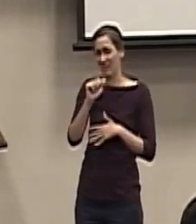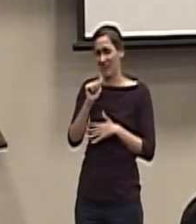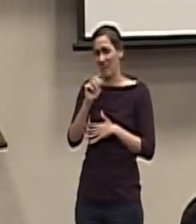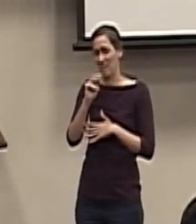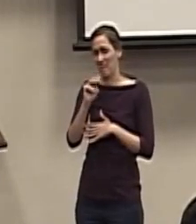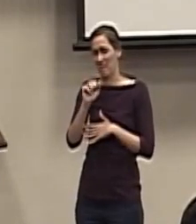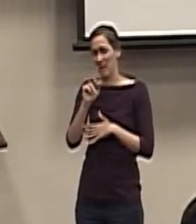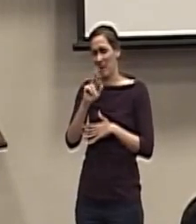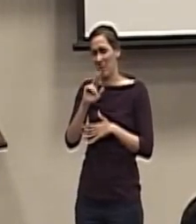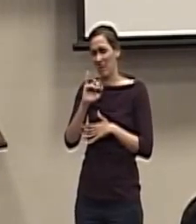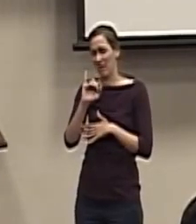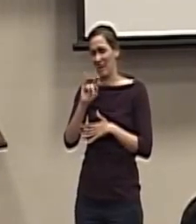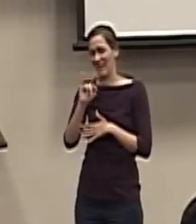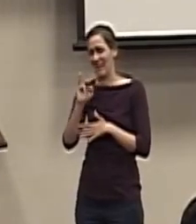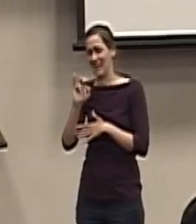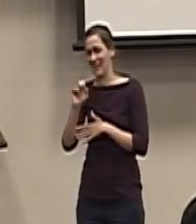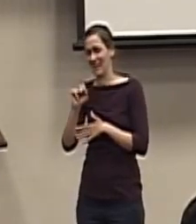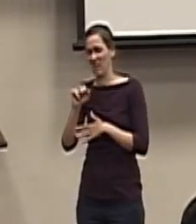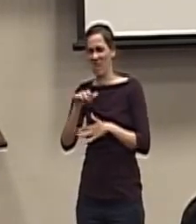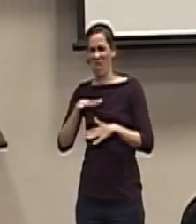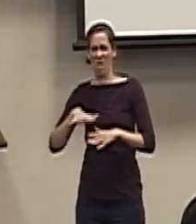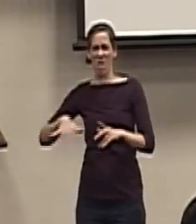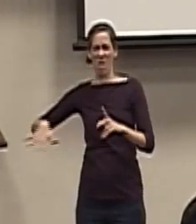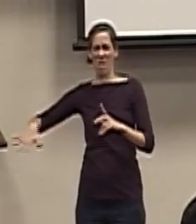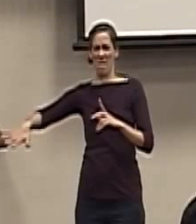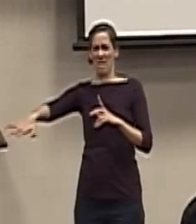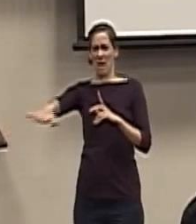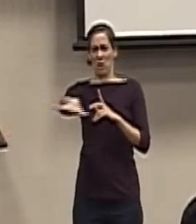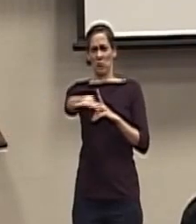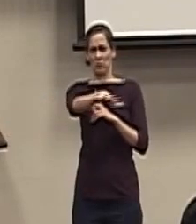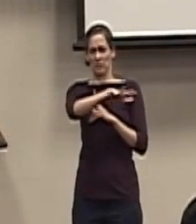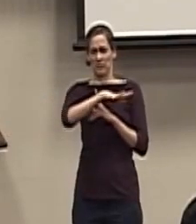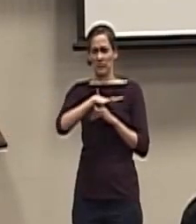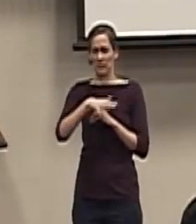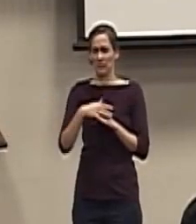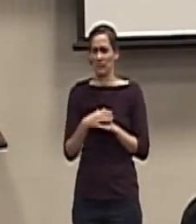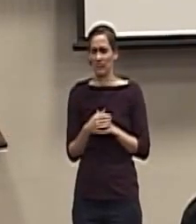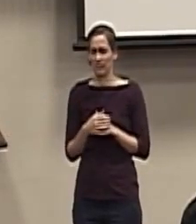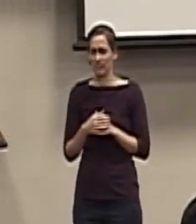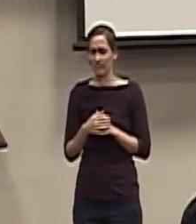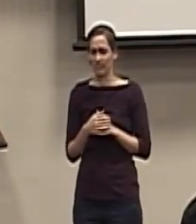People who, like this woman we've read about,